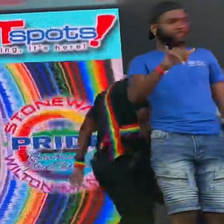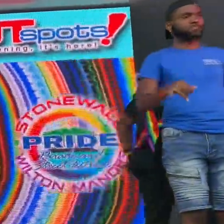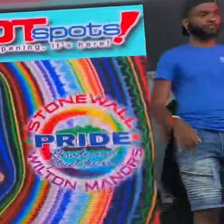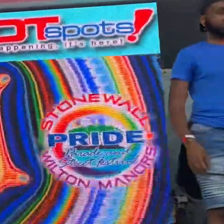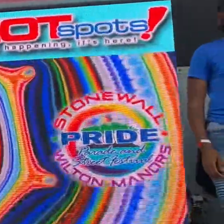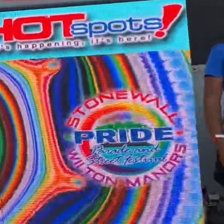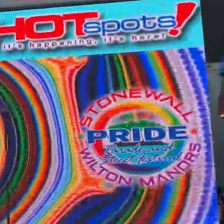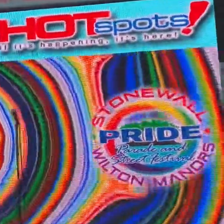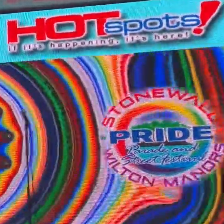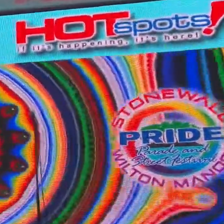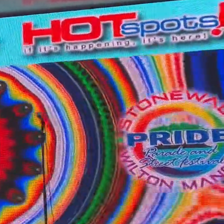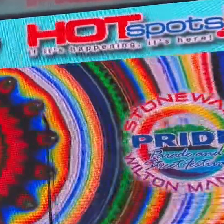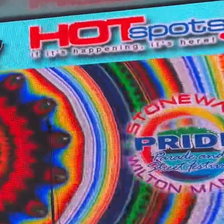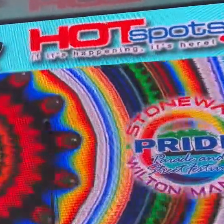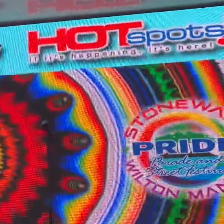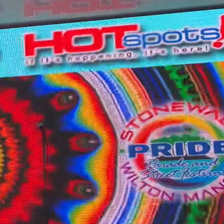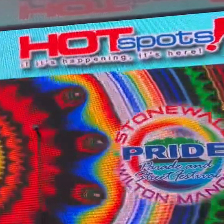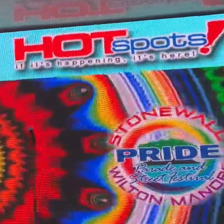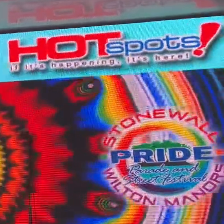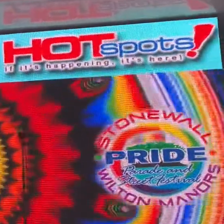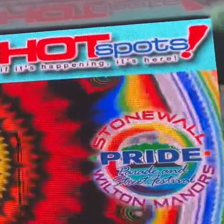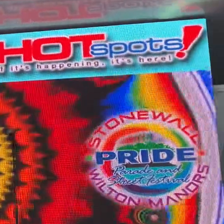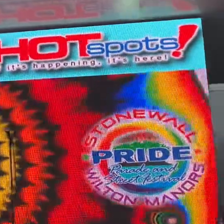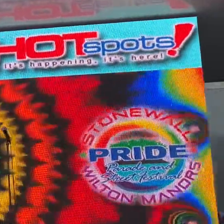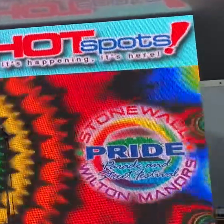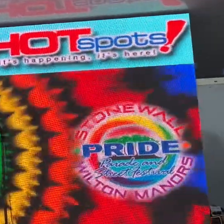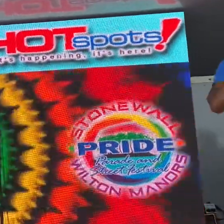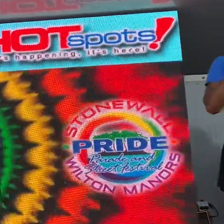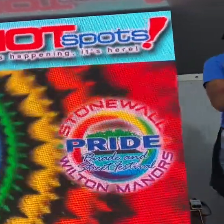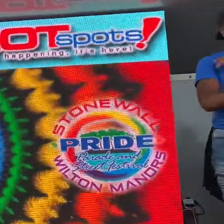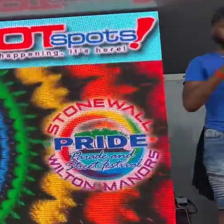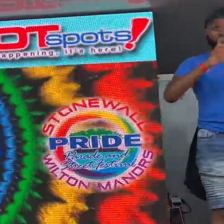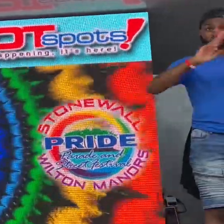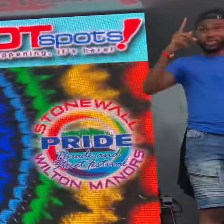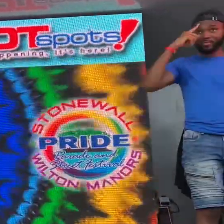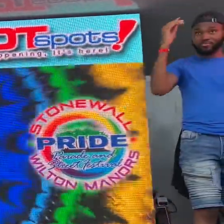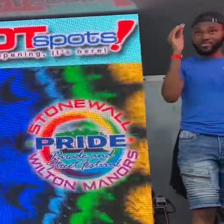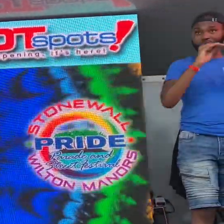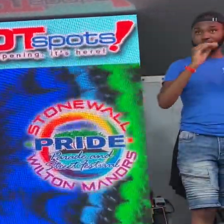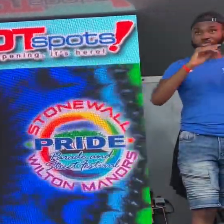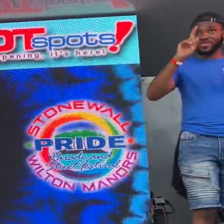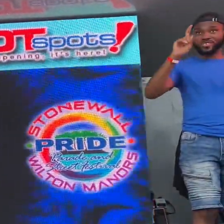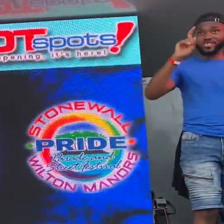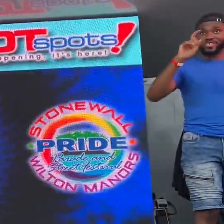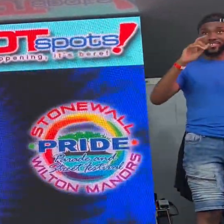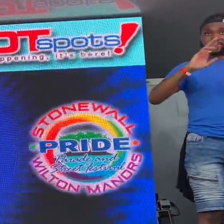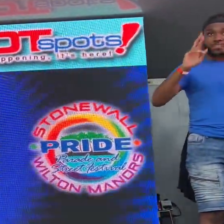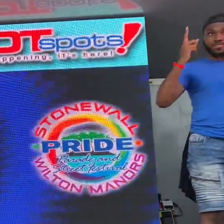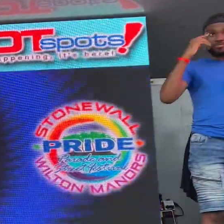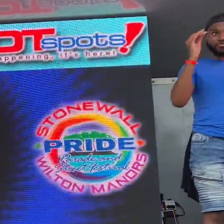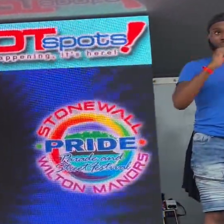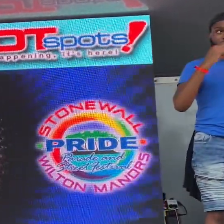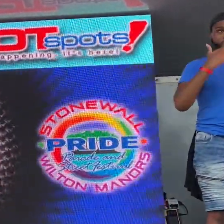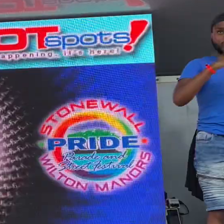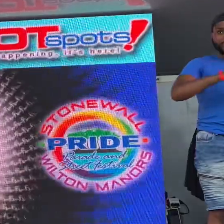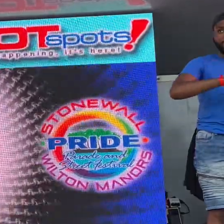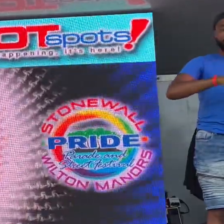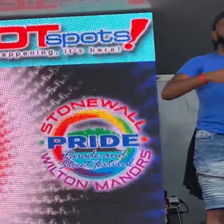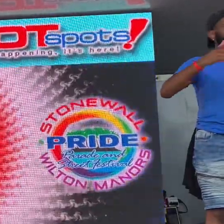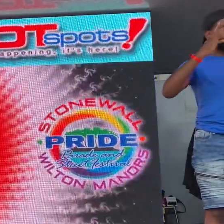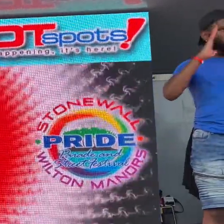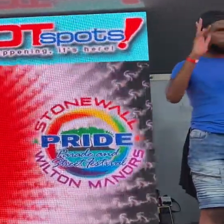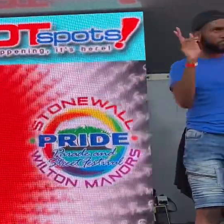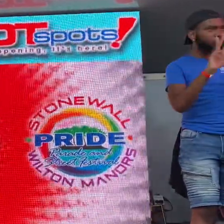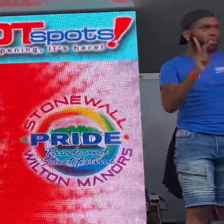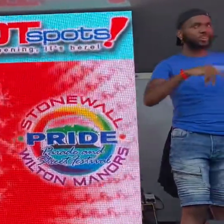Thank you very much, Sheriff Broward, Sheriff of Broward County. You guys are ready for more good times? We're going to party. We've got a parade